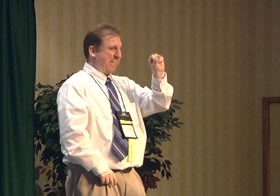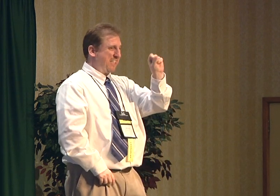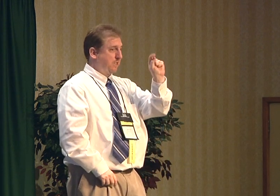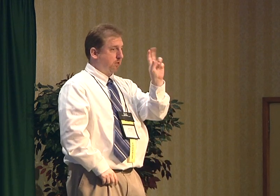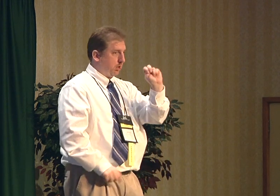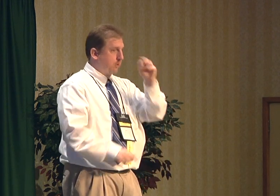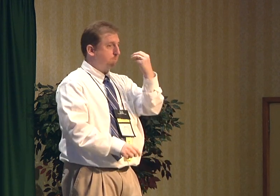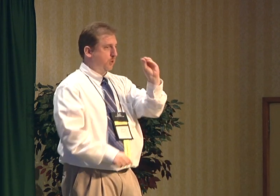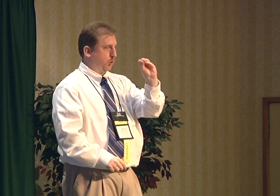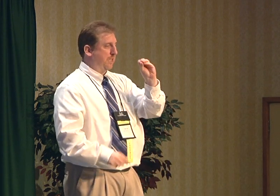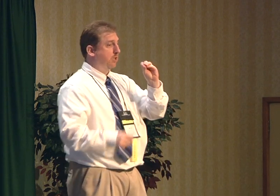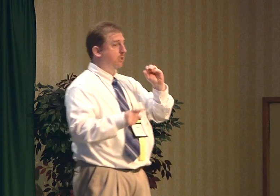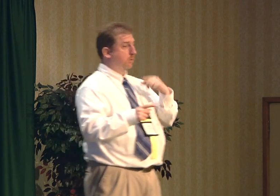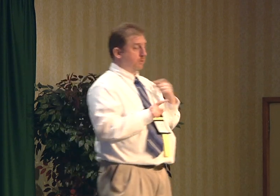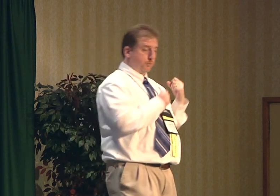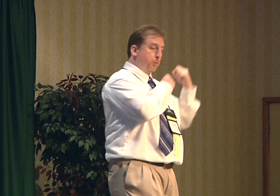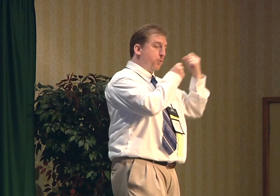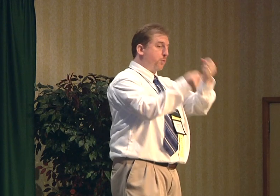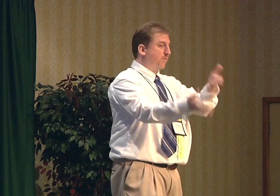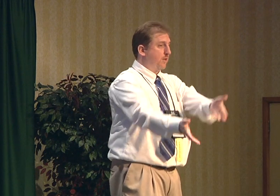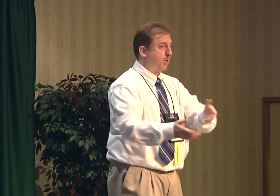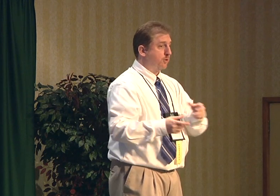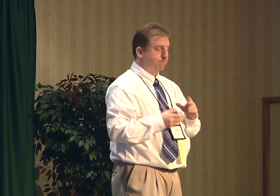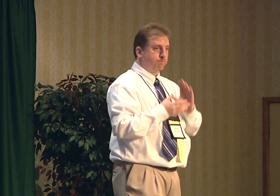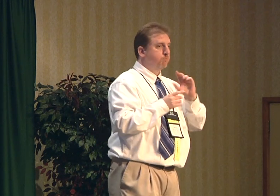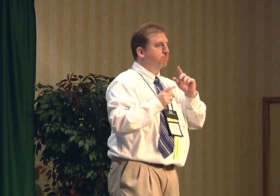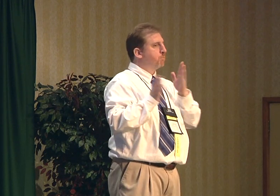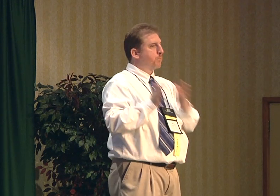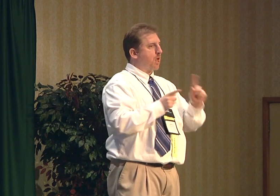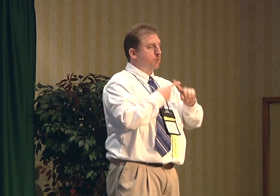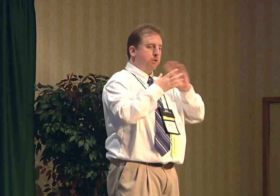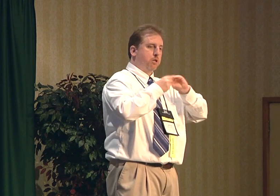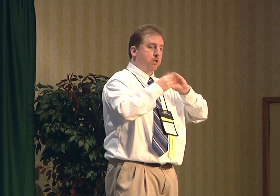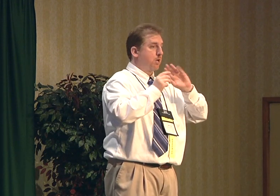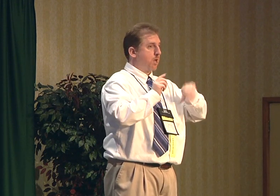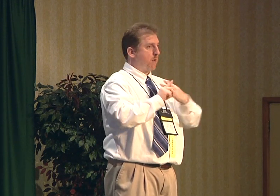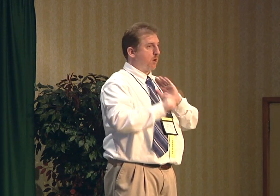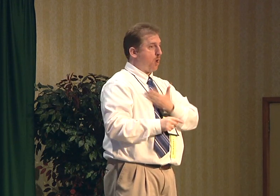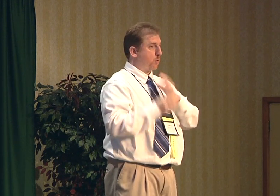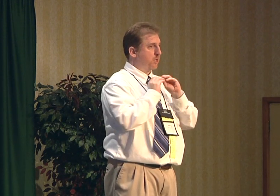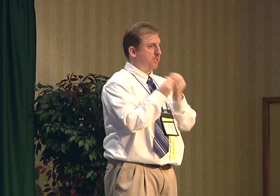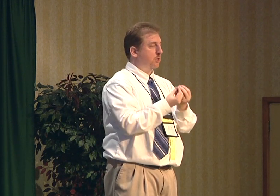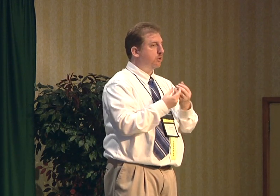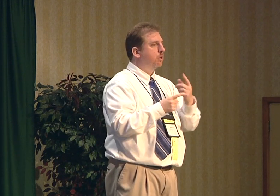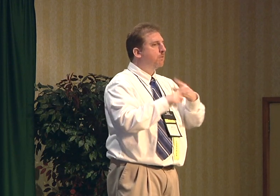September 21st, 2013 in Sykeston, Missouri. So we drove down there, and we were planning on talking about